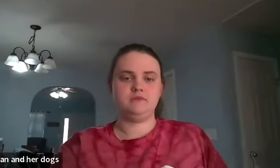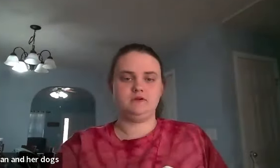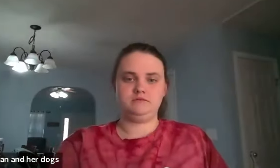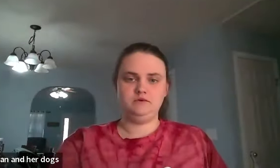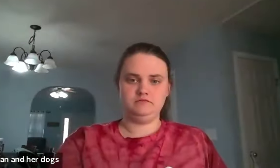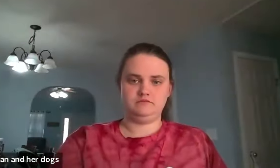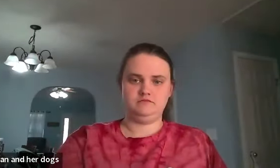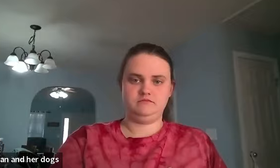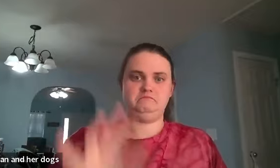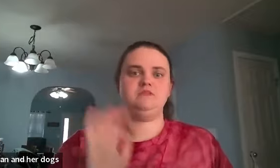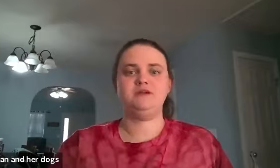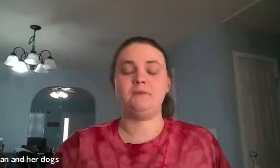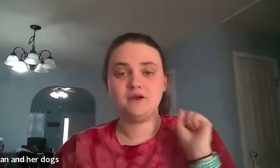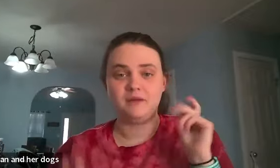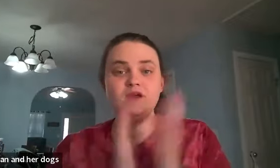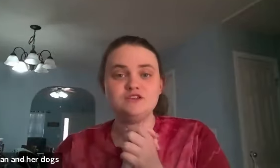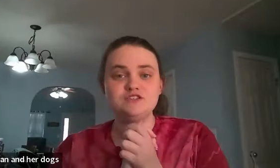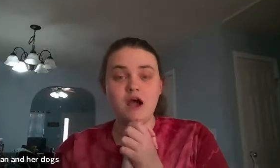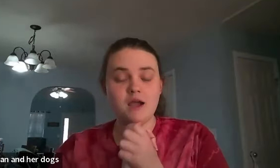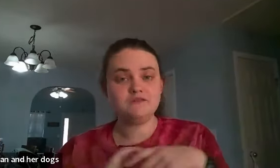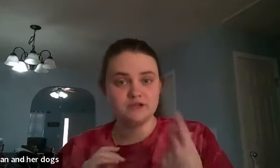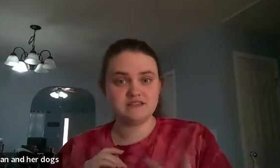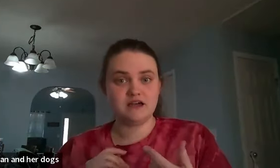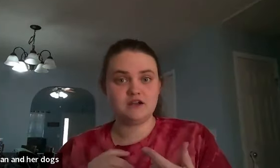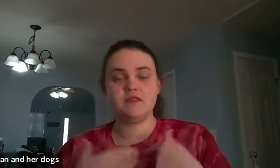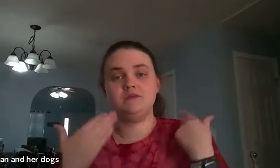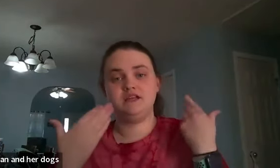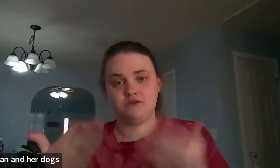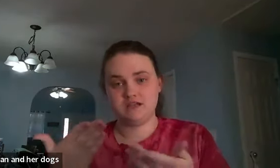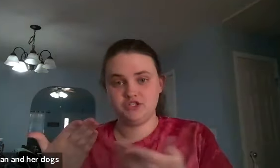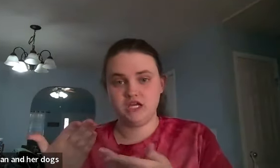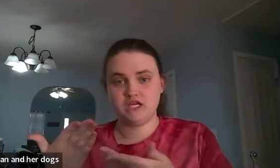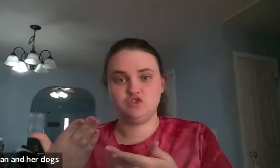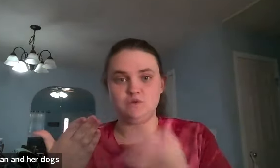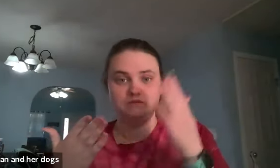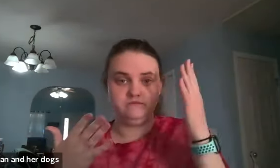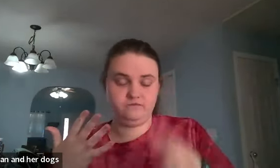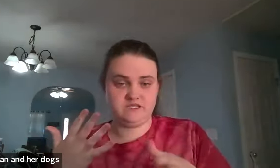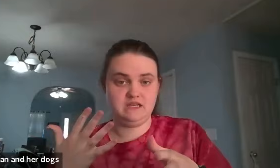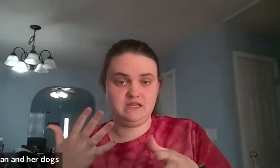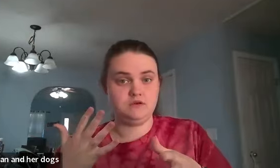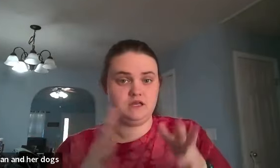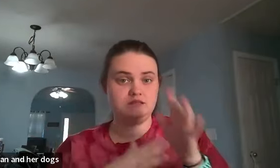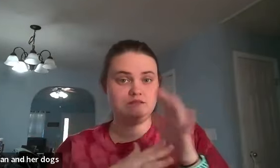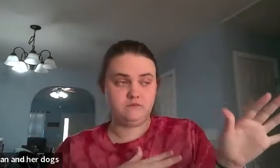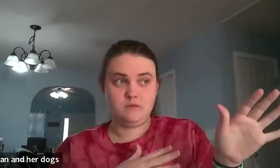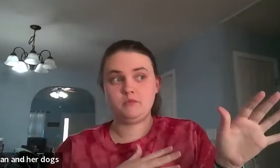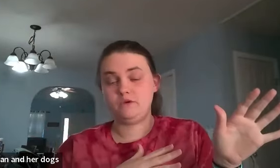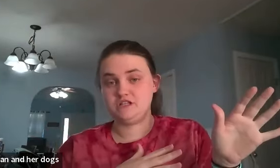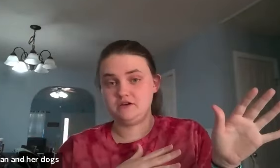Okay. Oop. There we go. Okay. So I'm going to voice the letter and then I'm going to give you guys a chance to see if you can remember which letter it